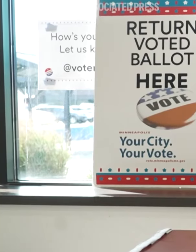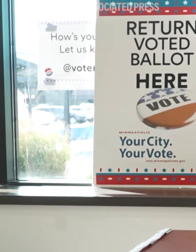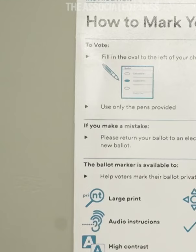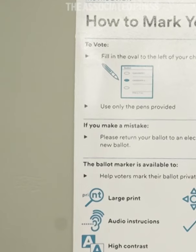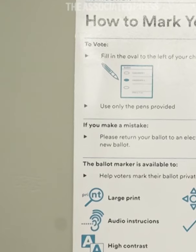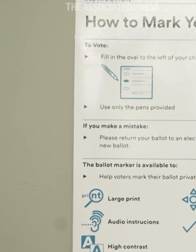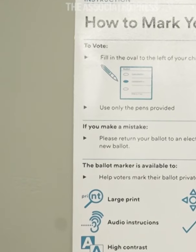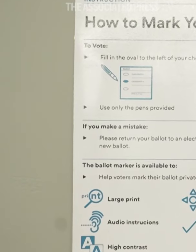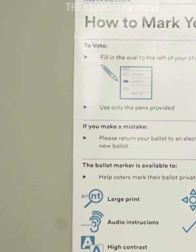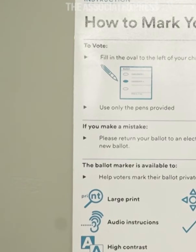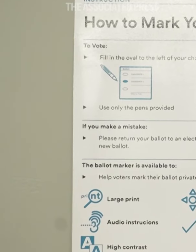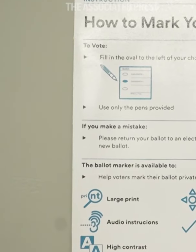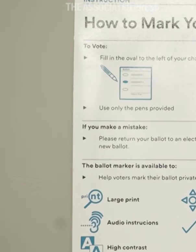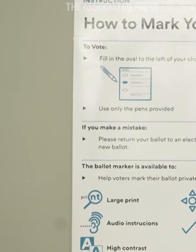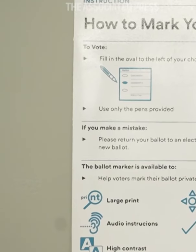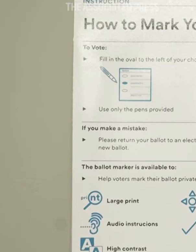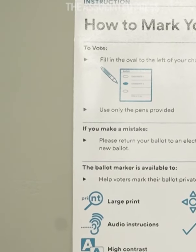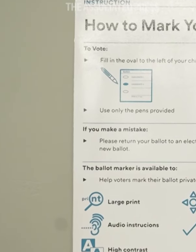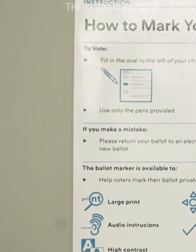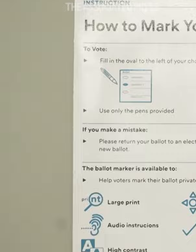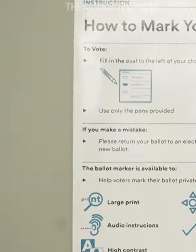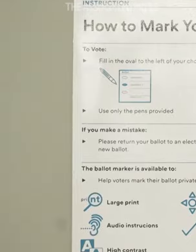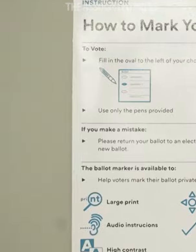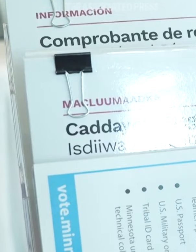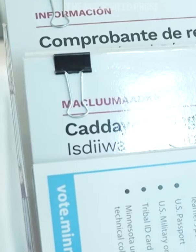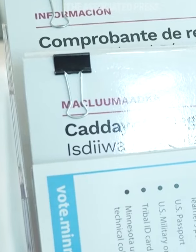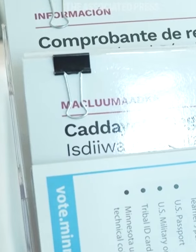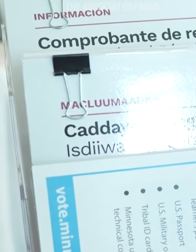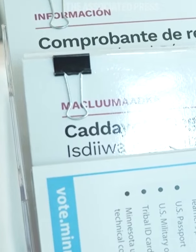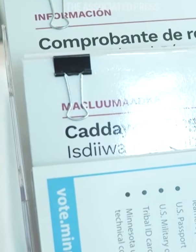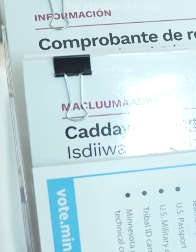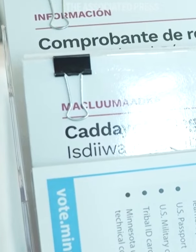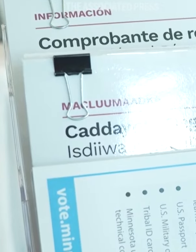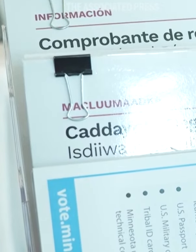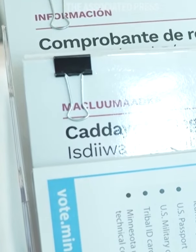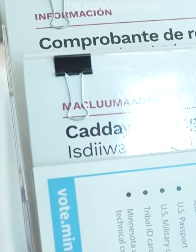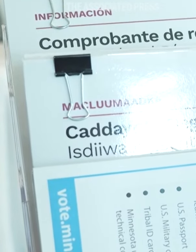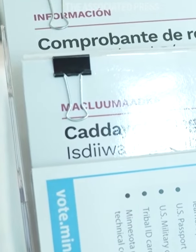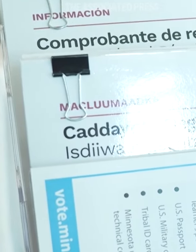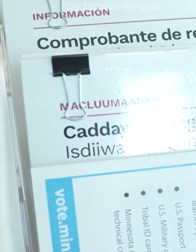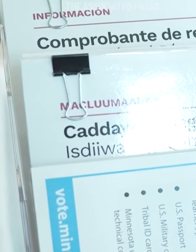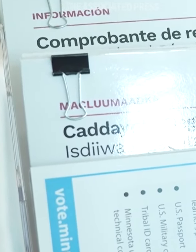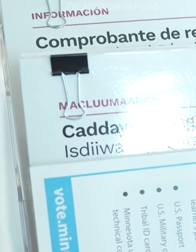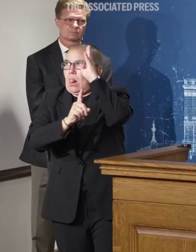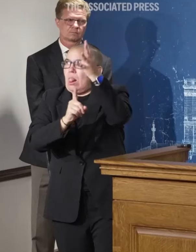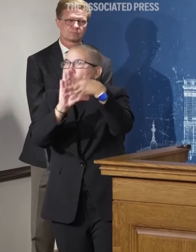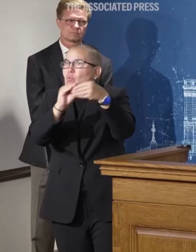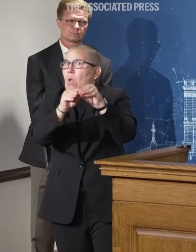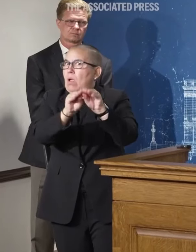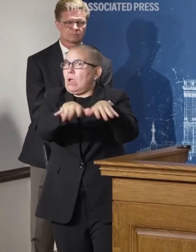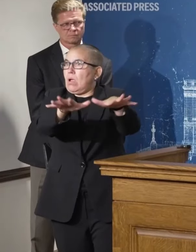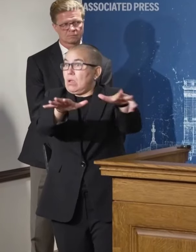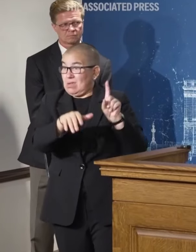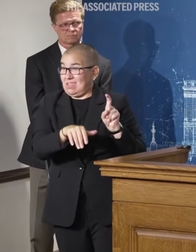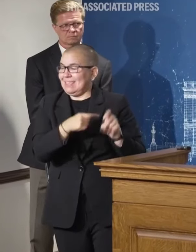election night. Many early voters may opt for in-person voting instead of mail-in ballots to ensure that their votes get counted.